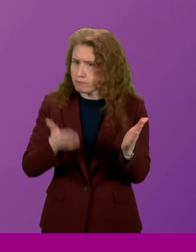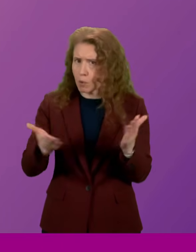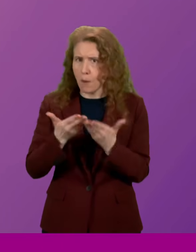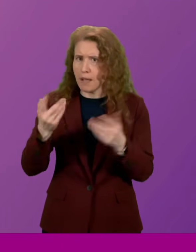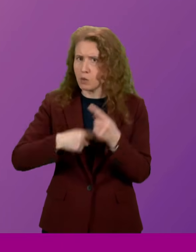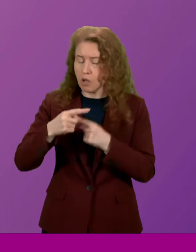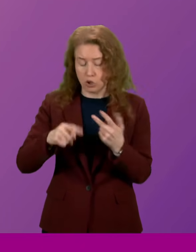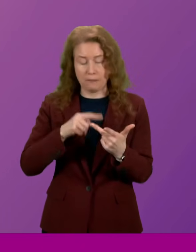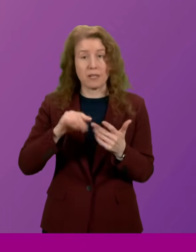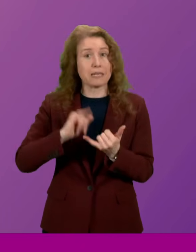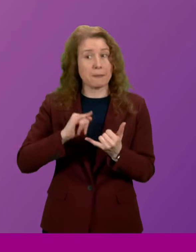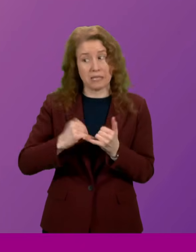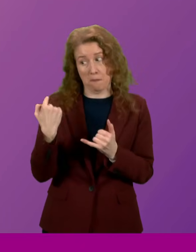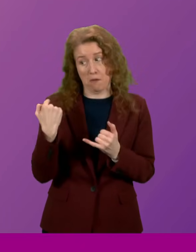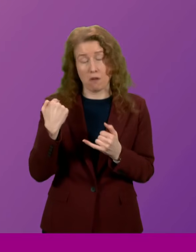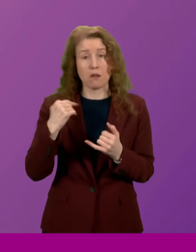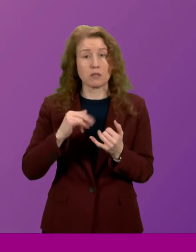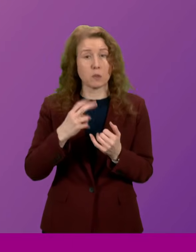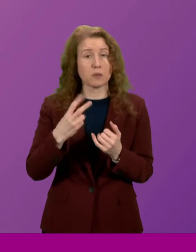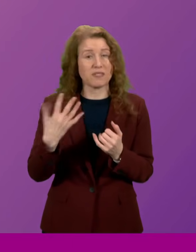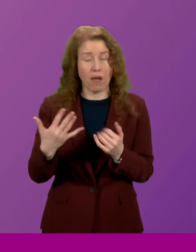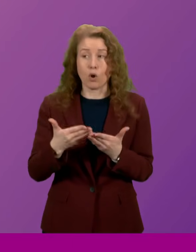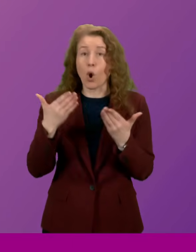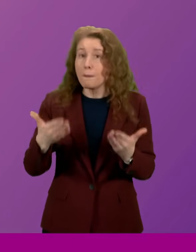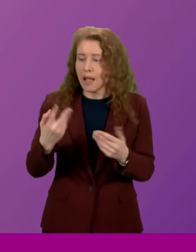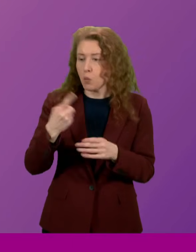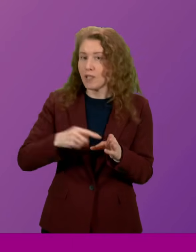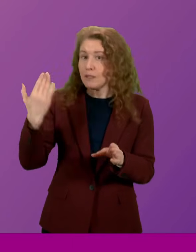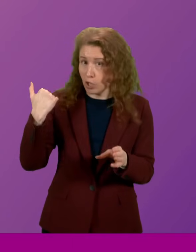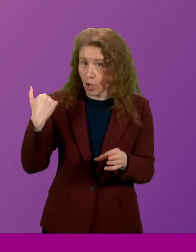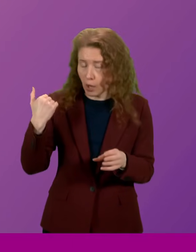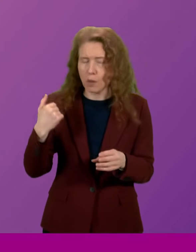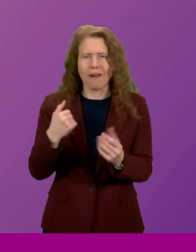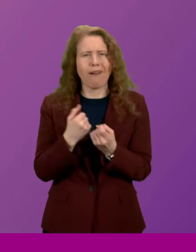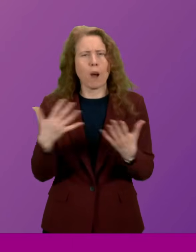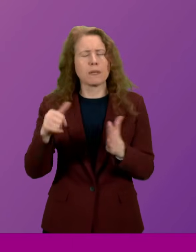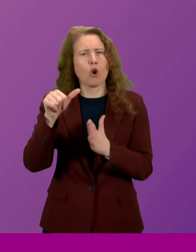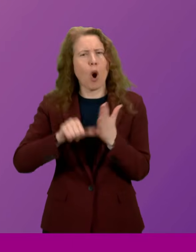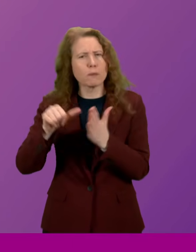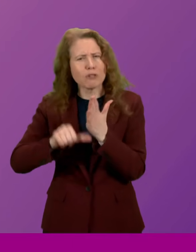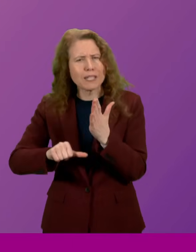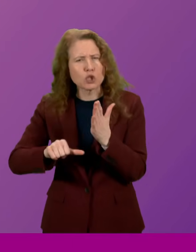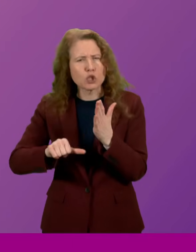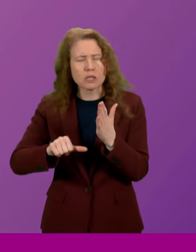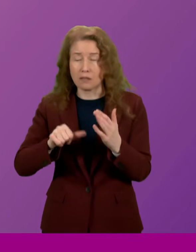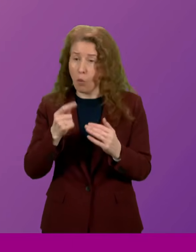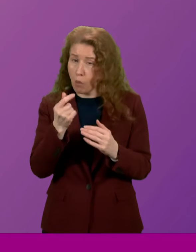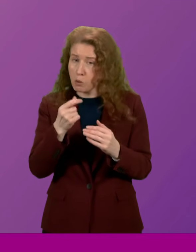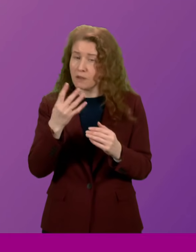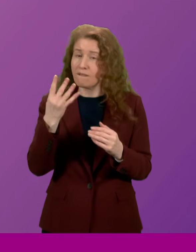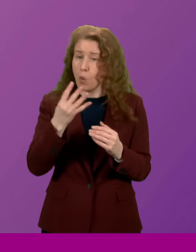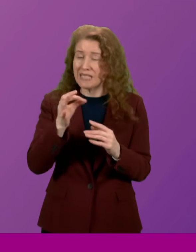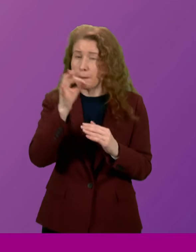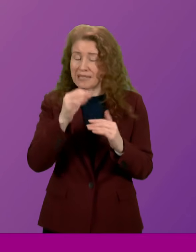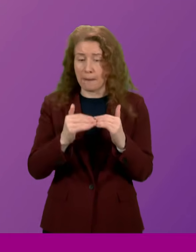in September 2025, compared to September 2024, the number of operations performed was nearly